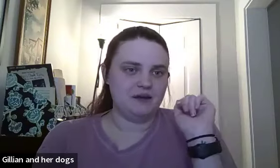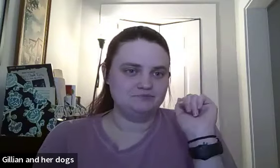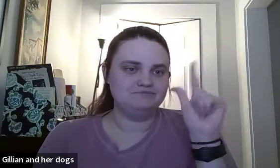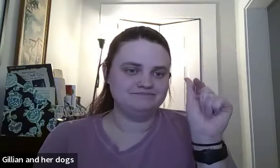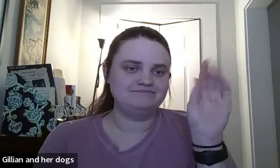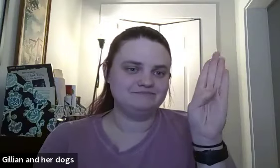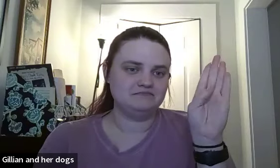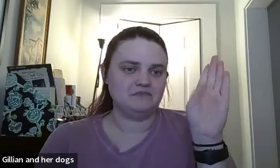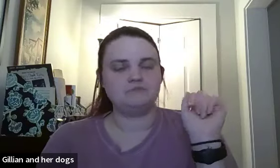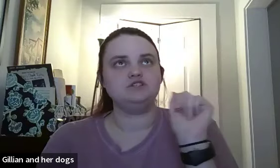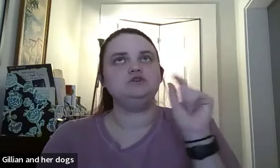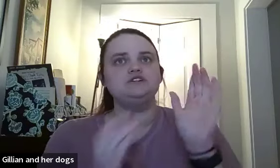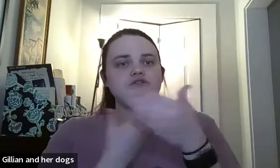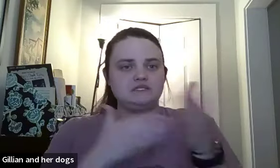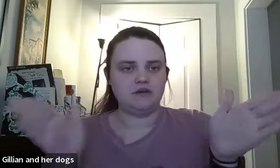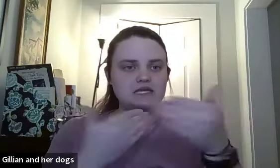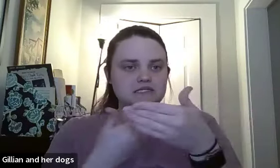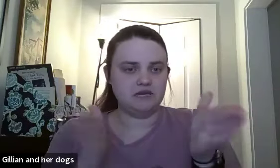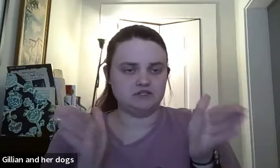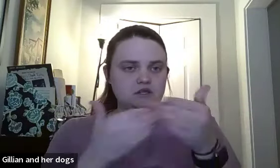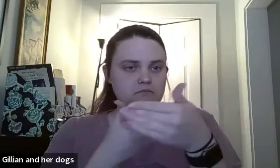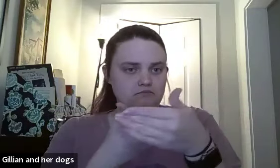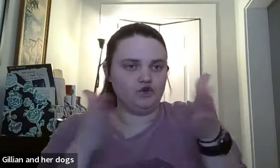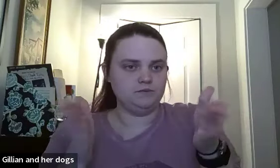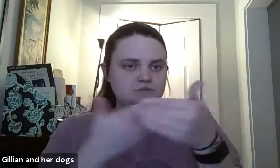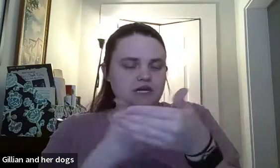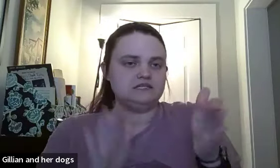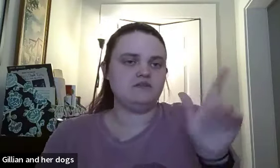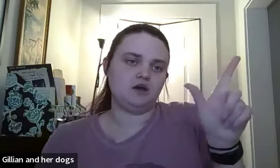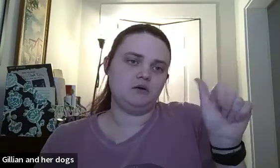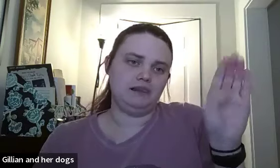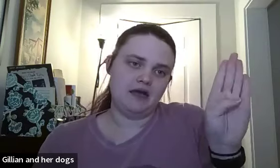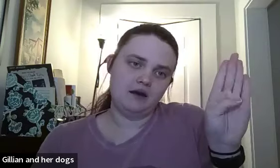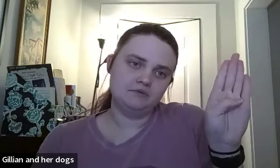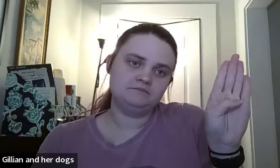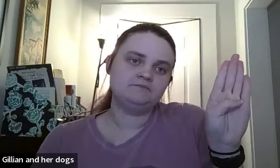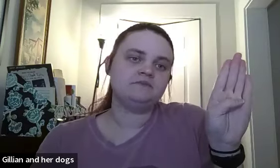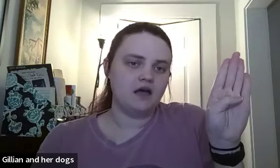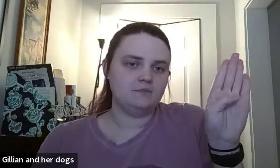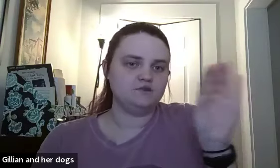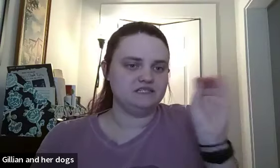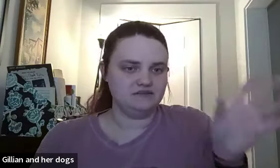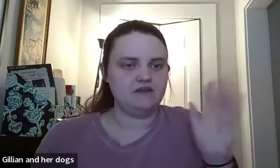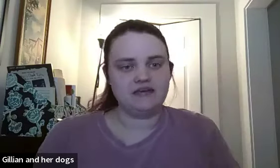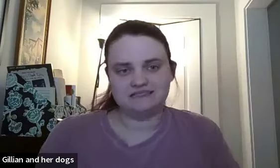lab. Lab. So you could do a space, make it the room space, and then go lab to identify that that's a